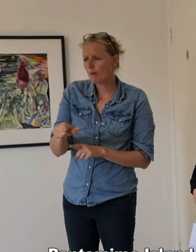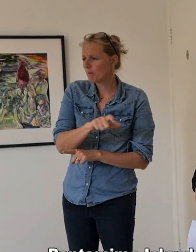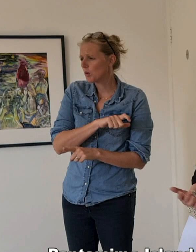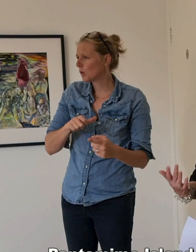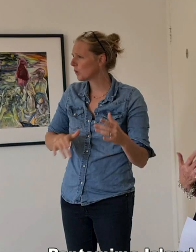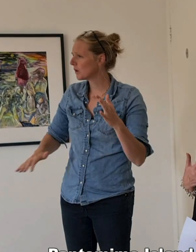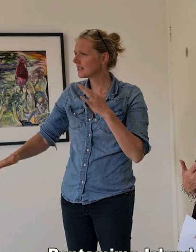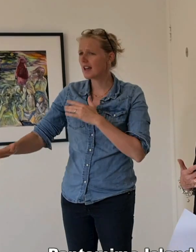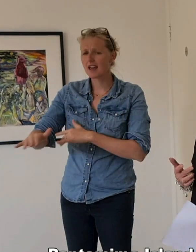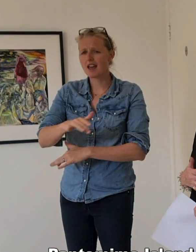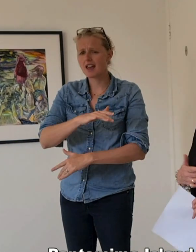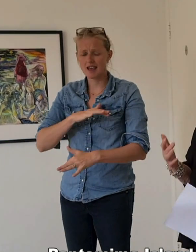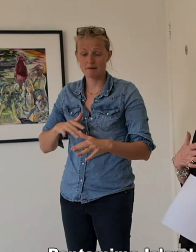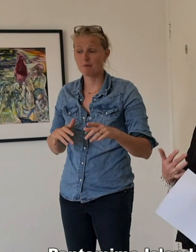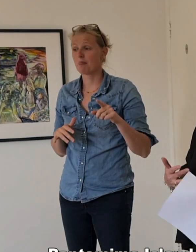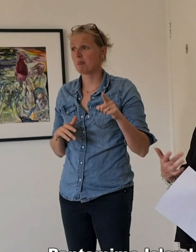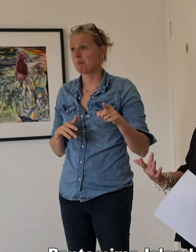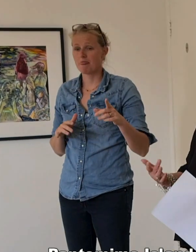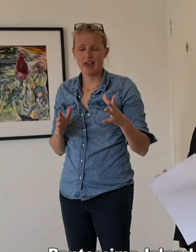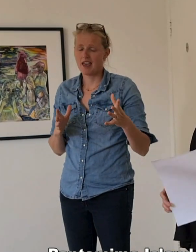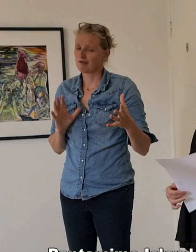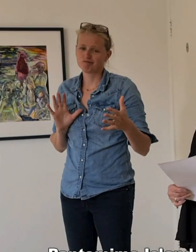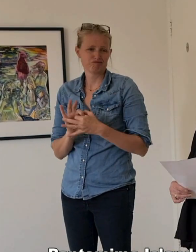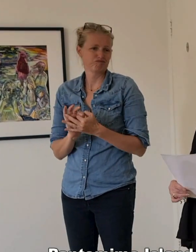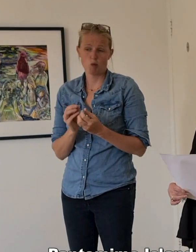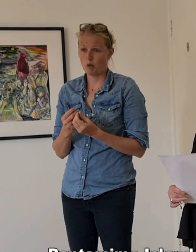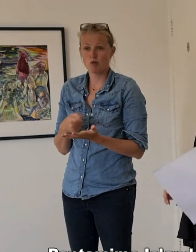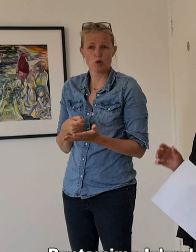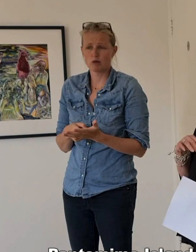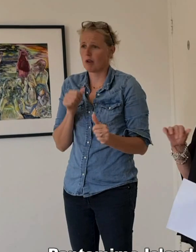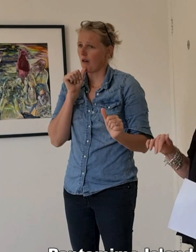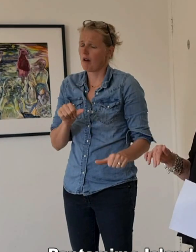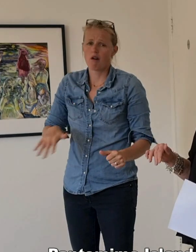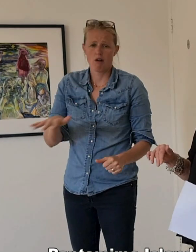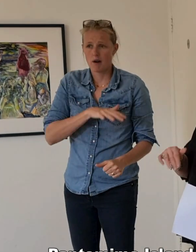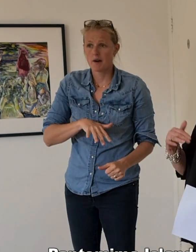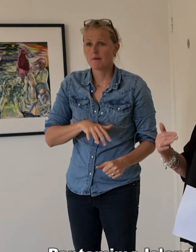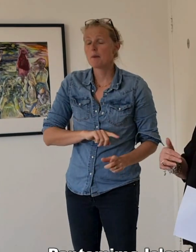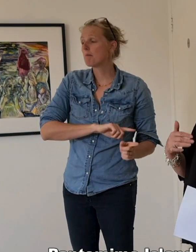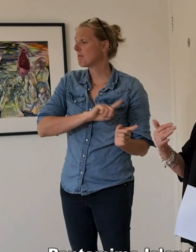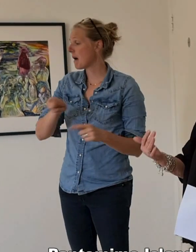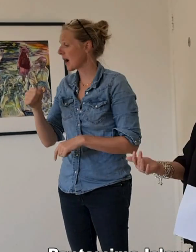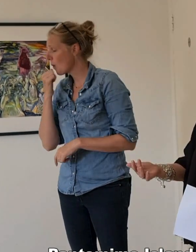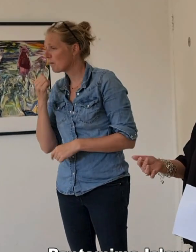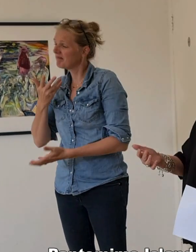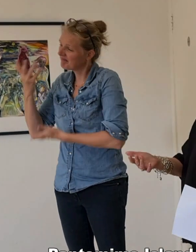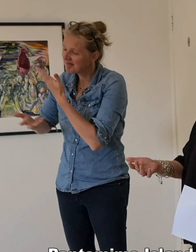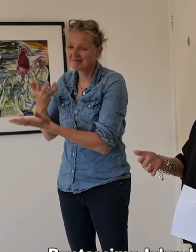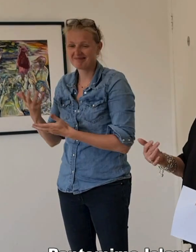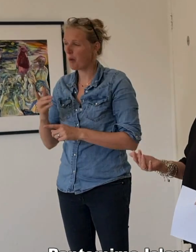And they took her to their hearts as well. But when she got back home, she was telling someone about her adventures down